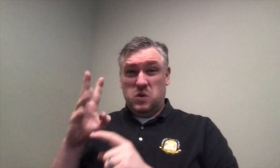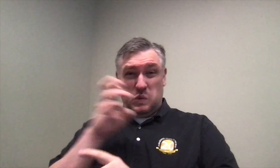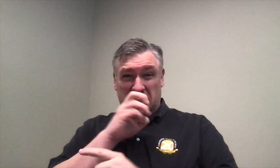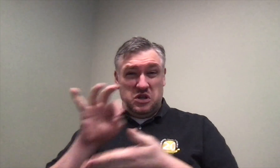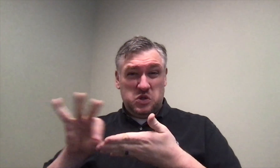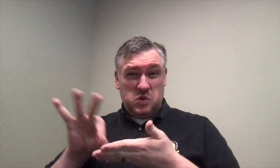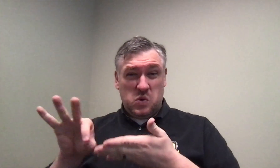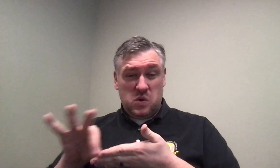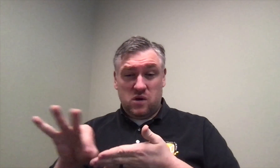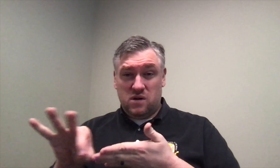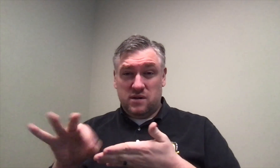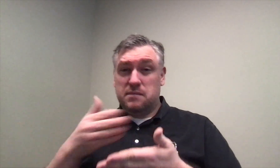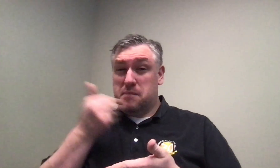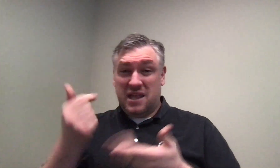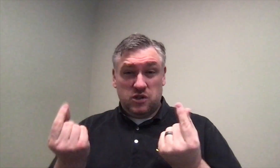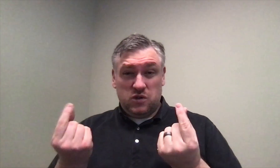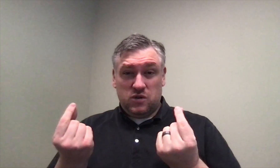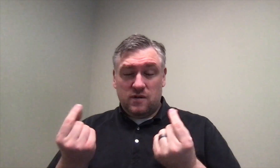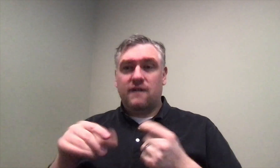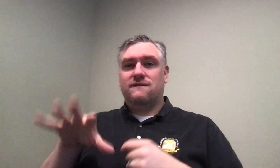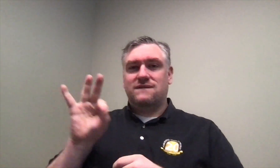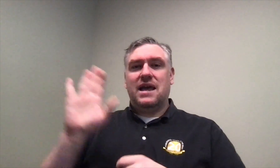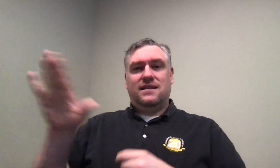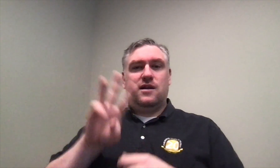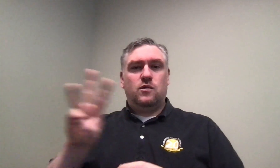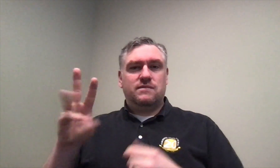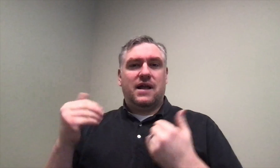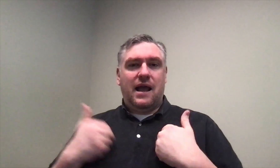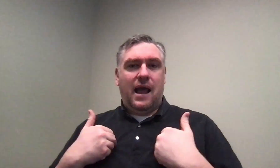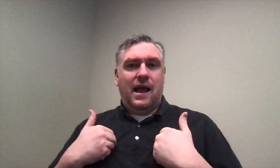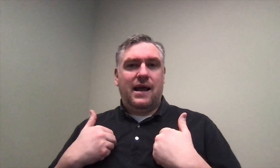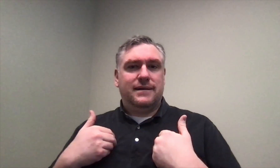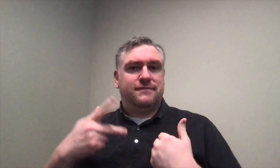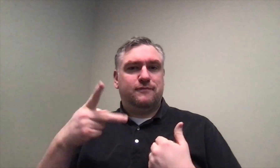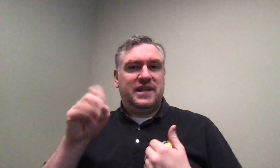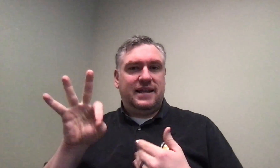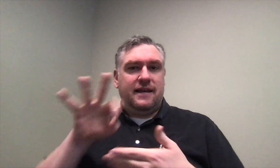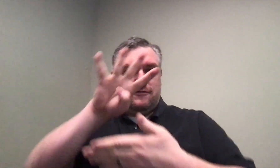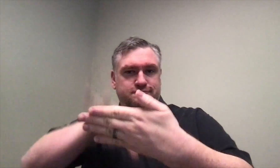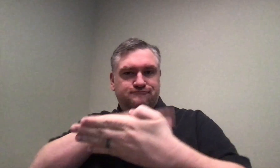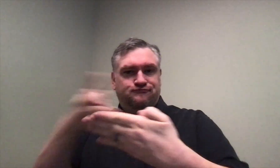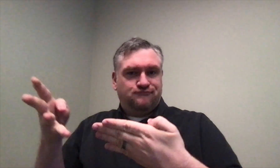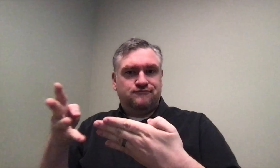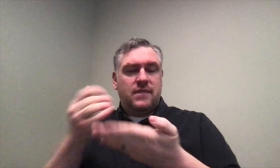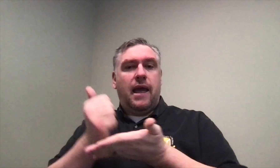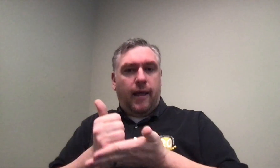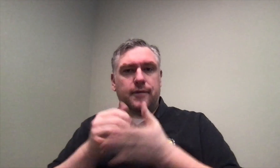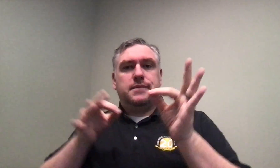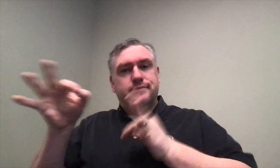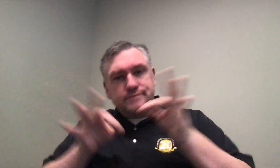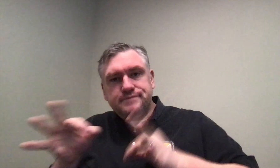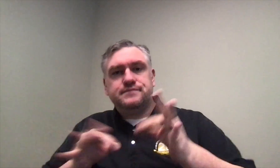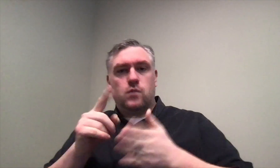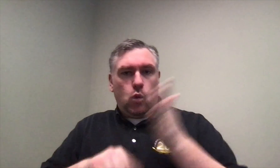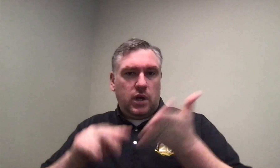scores, the best thing to do is go to the website and see if they have a PDF chart that really kind of helps explain what's going on with that